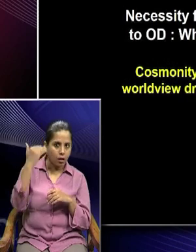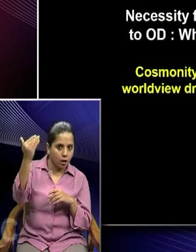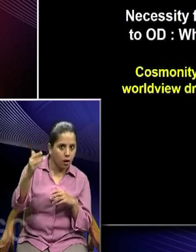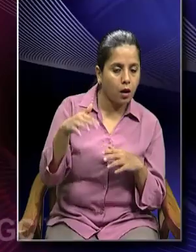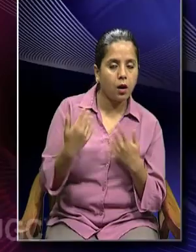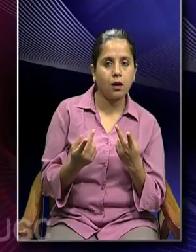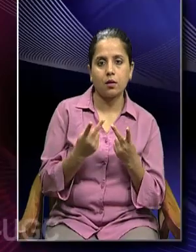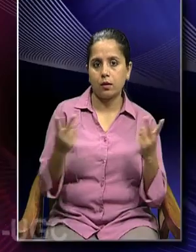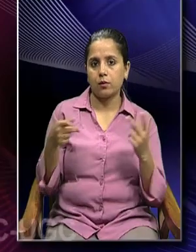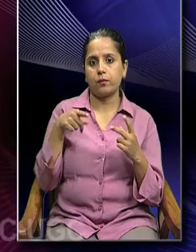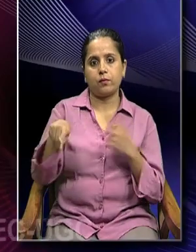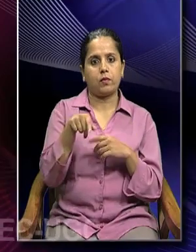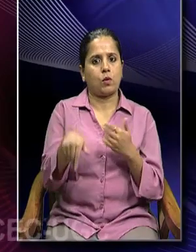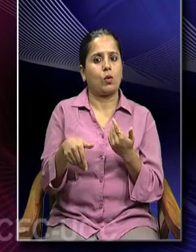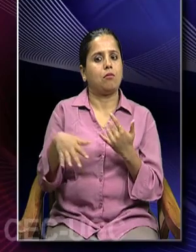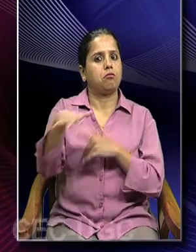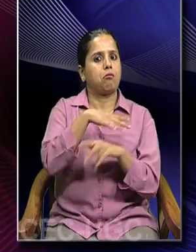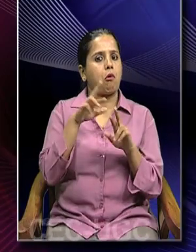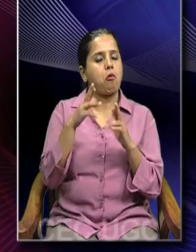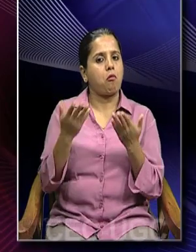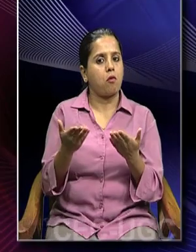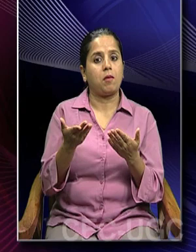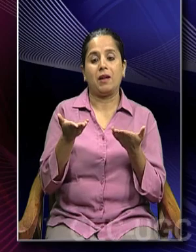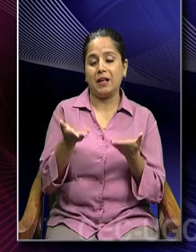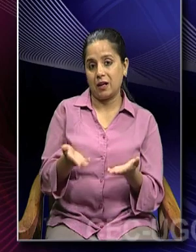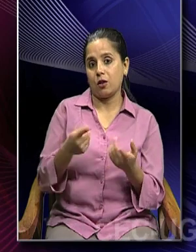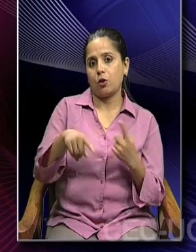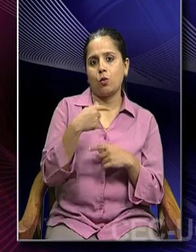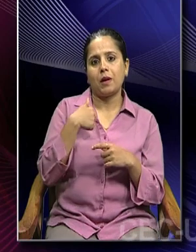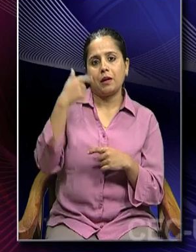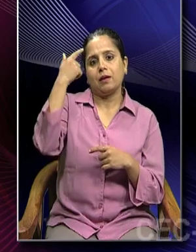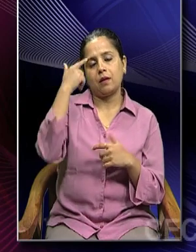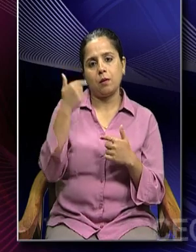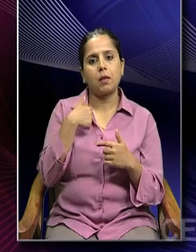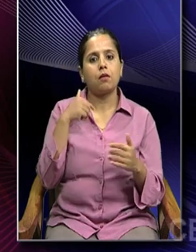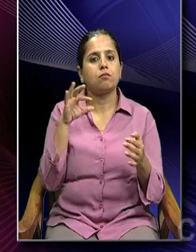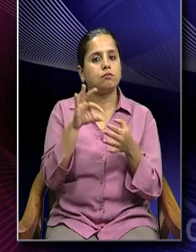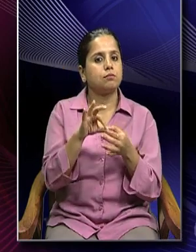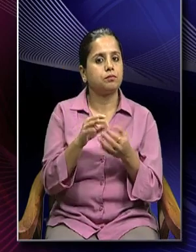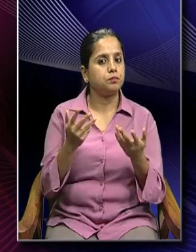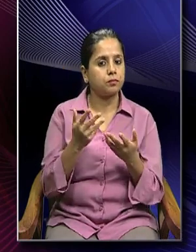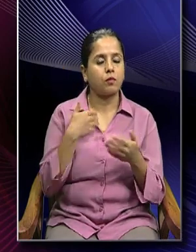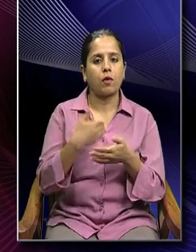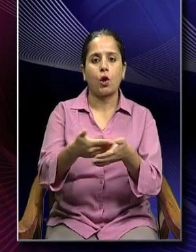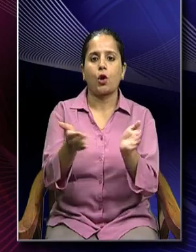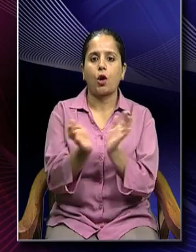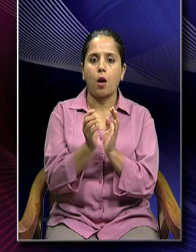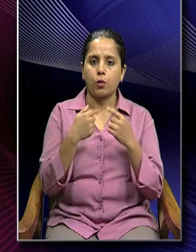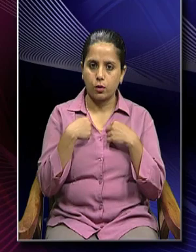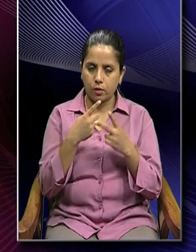down the line, this would be the scenario. So, here we assume that we belong to a community which